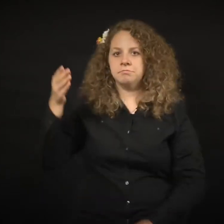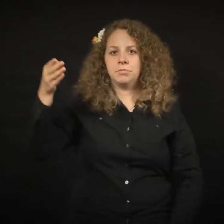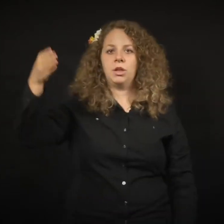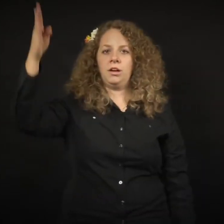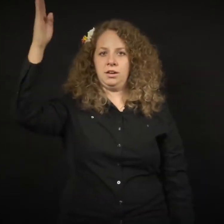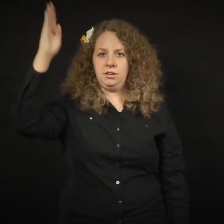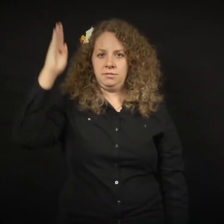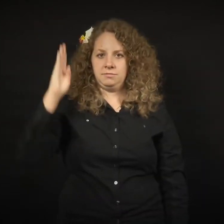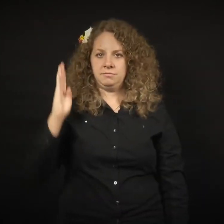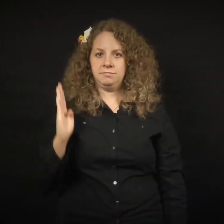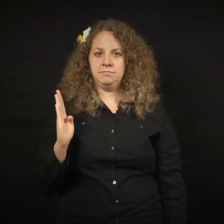God.